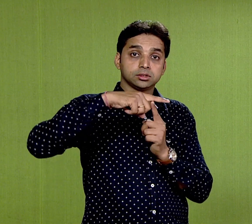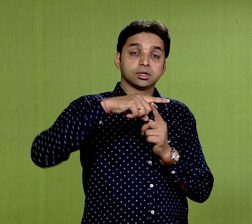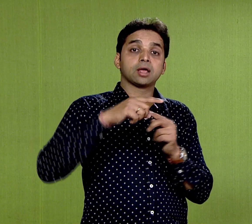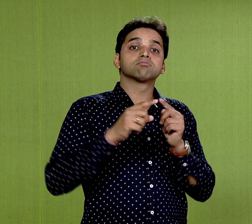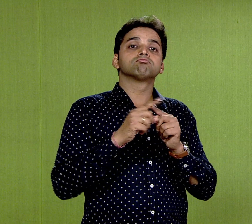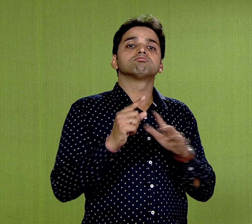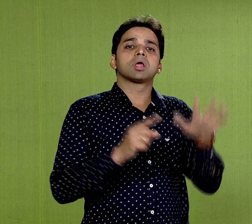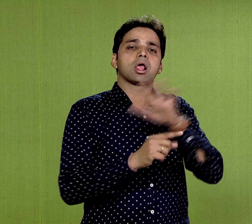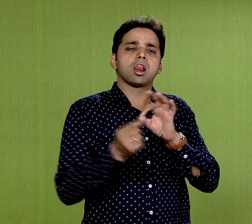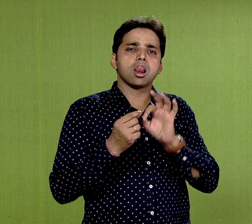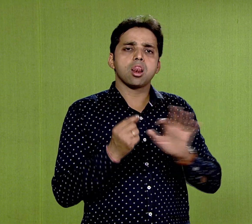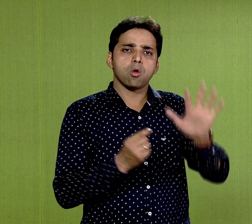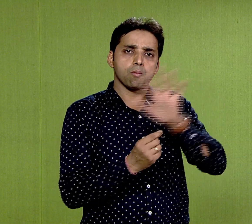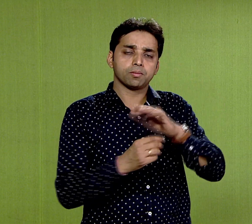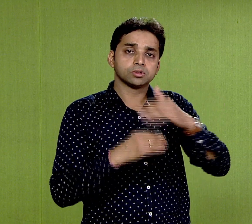or individual miniatures